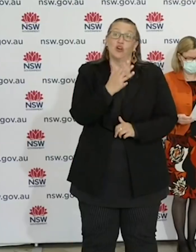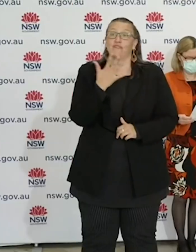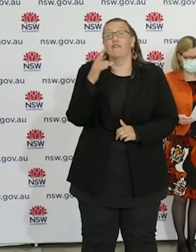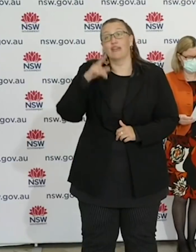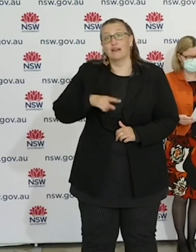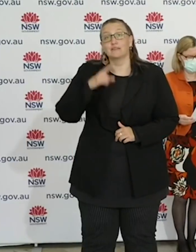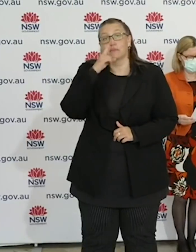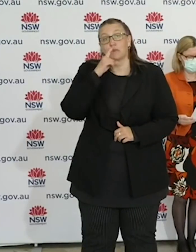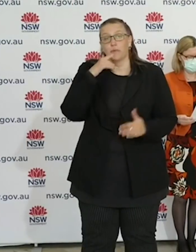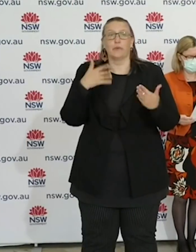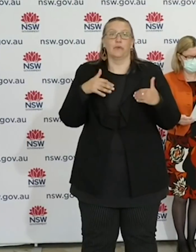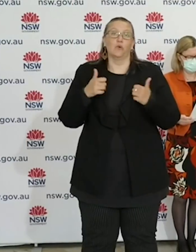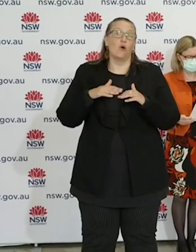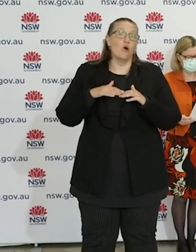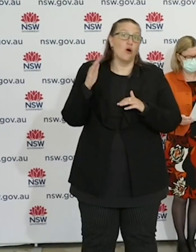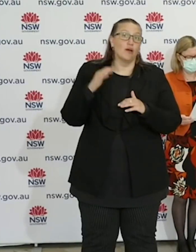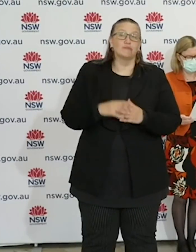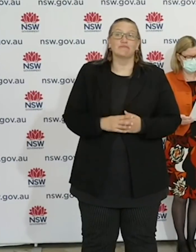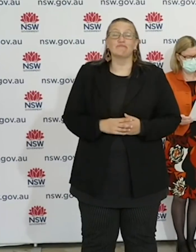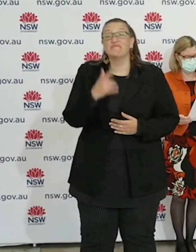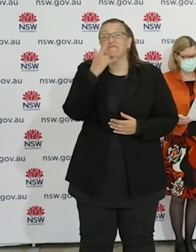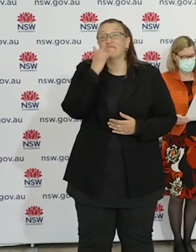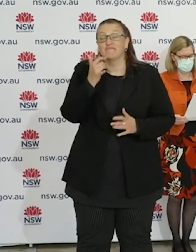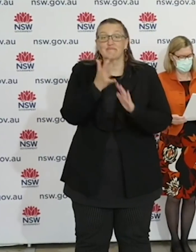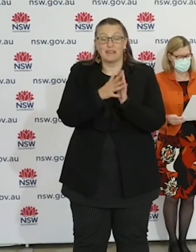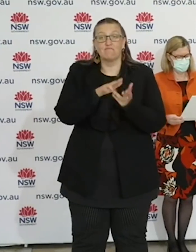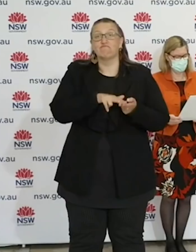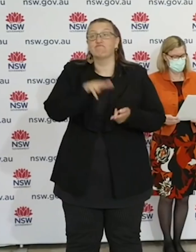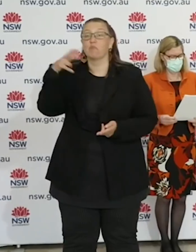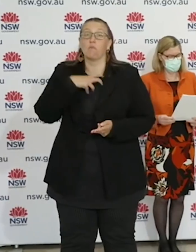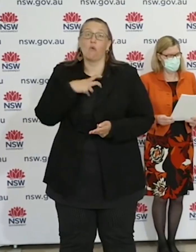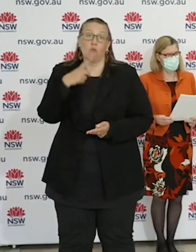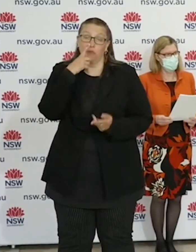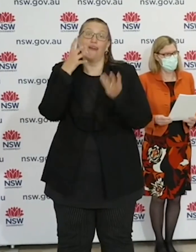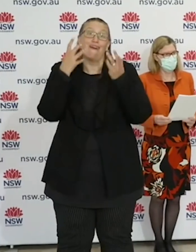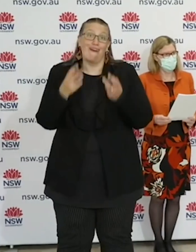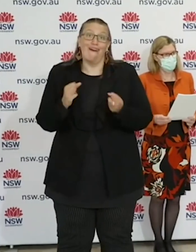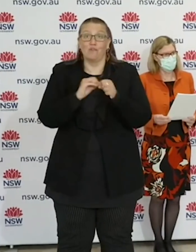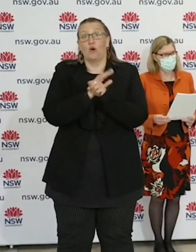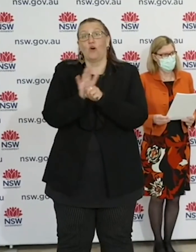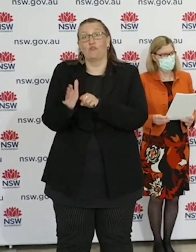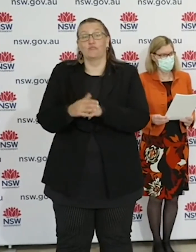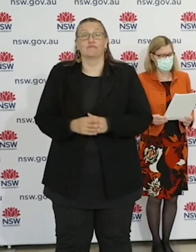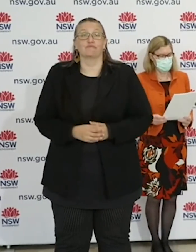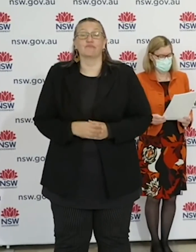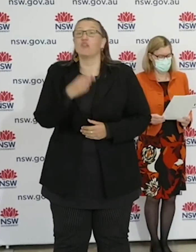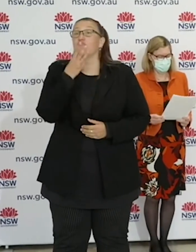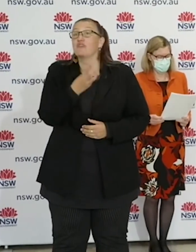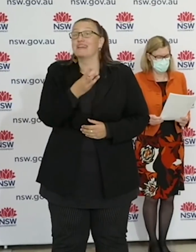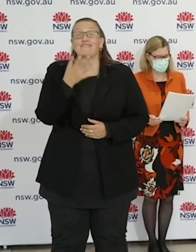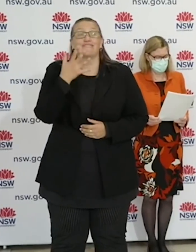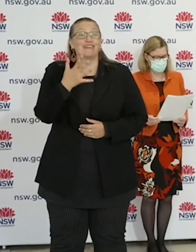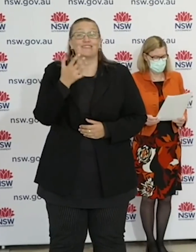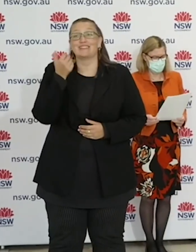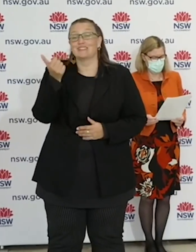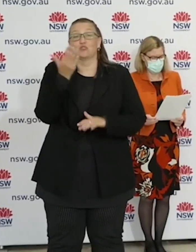Regrettably, we did have a substantial increase in the number of cases in the last 24 hours to 8 p.m. There were 356 cases of community